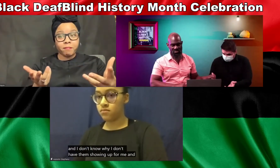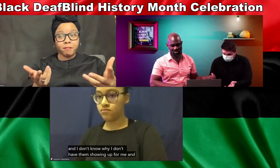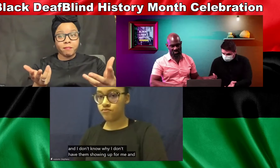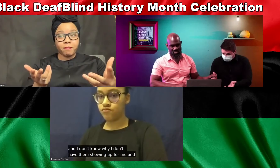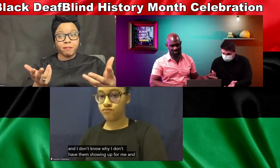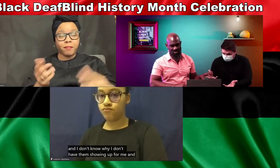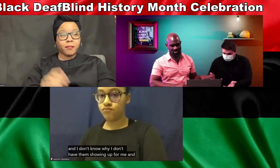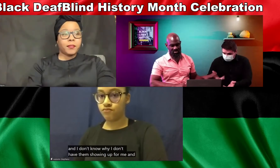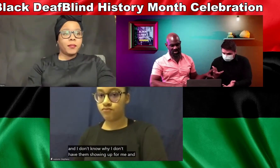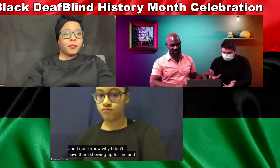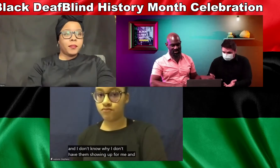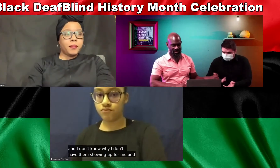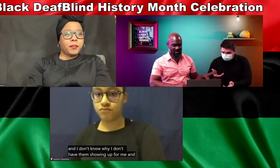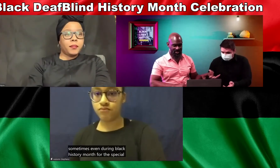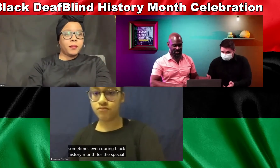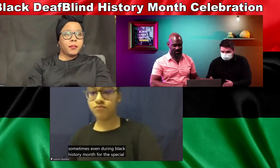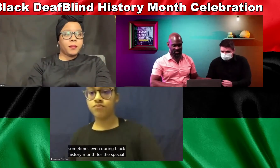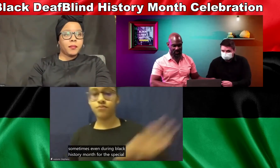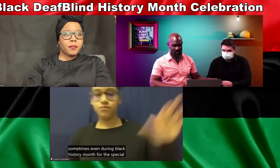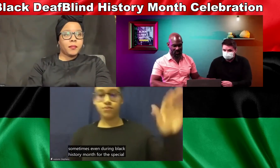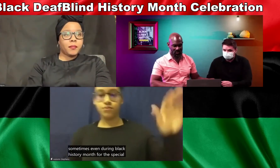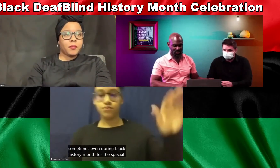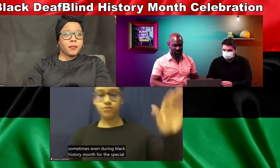special events.